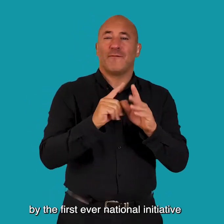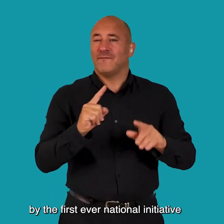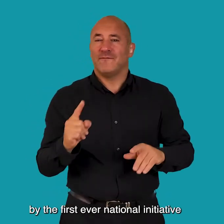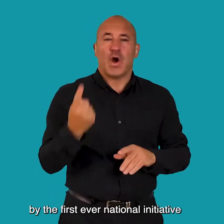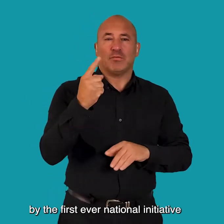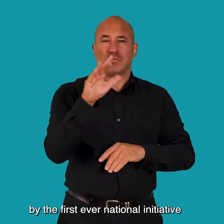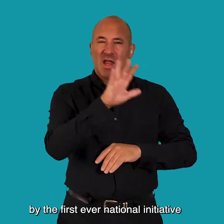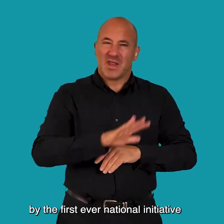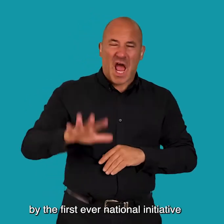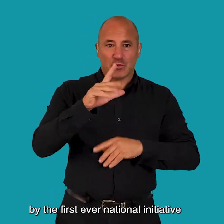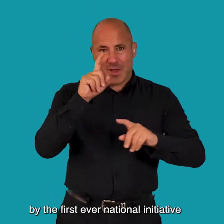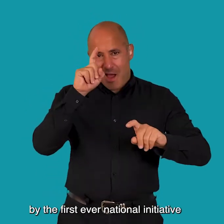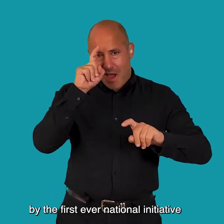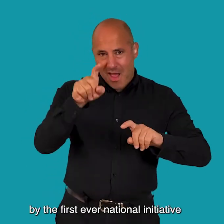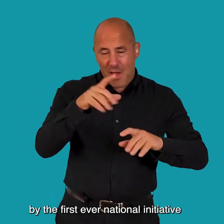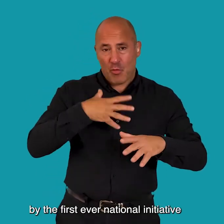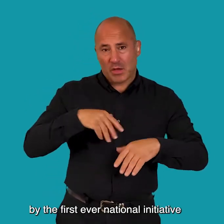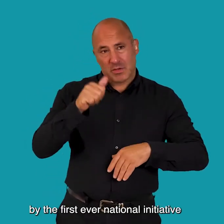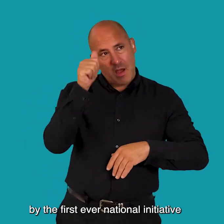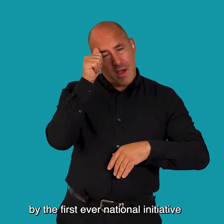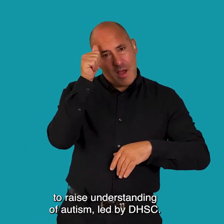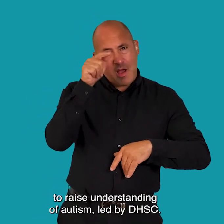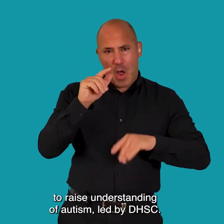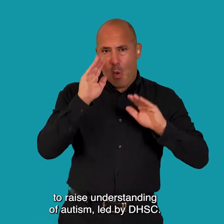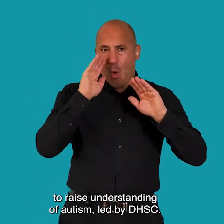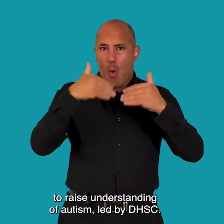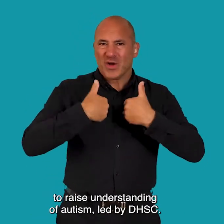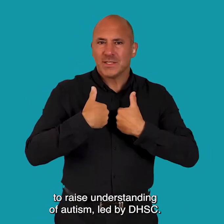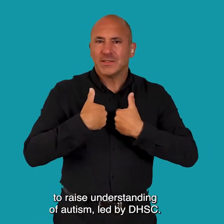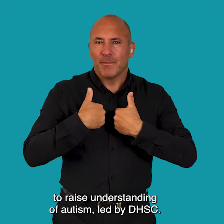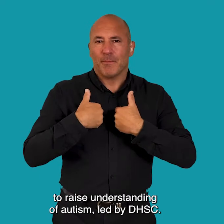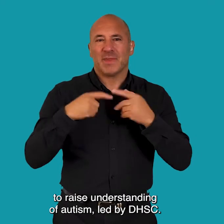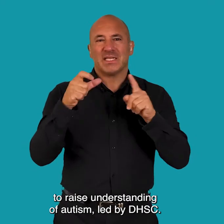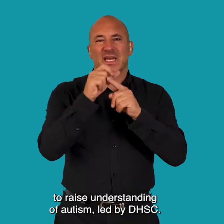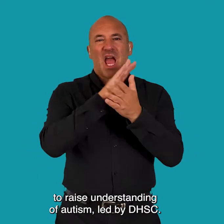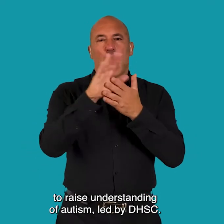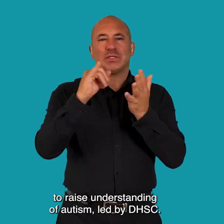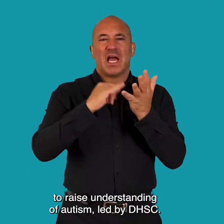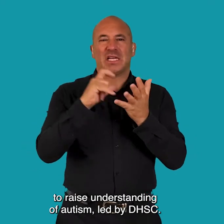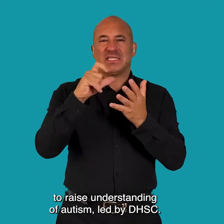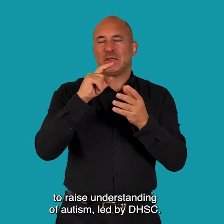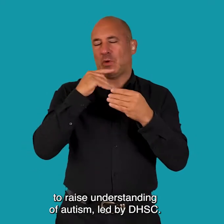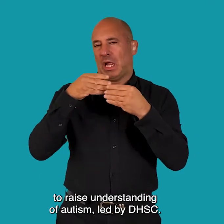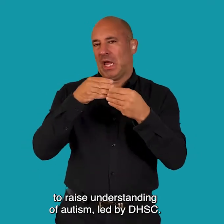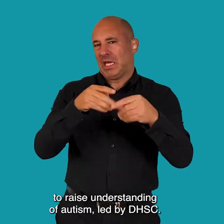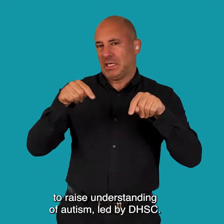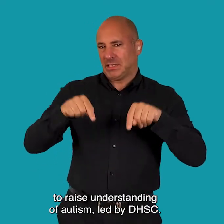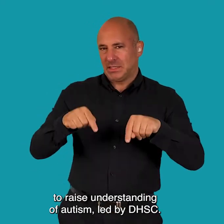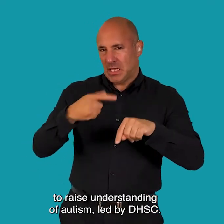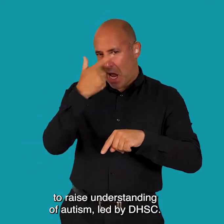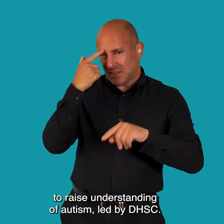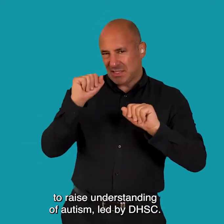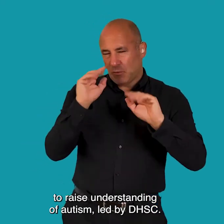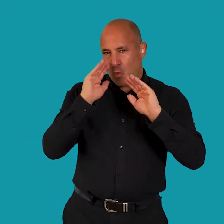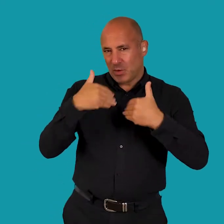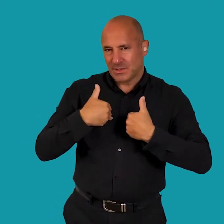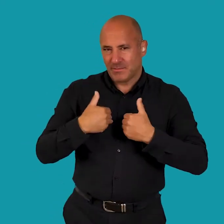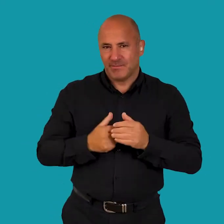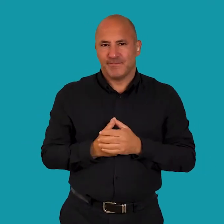the first ever national initiative to raise understanding of autism, led by DHSC.